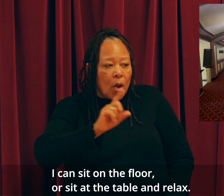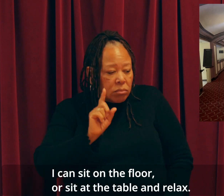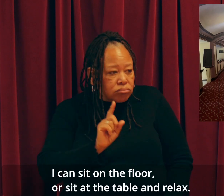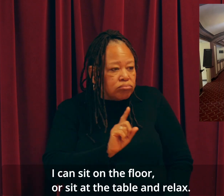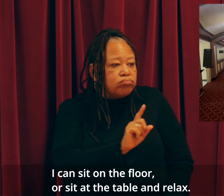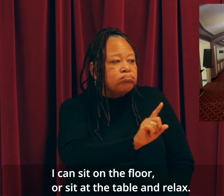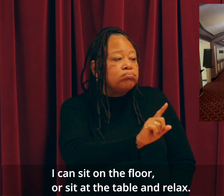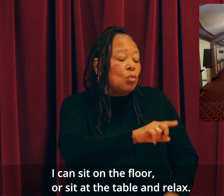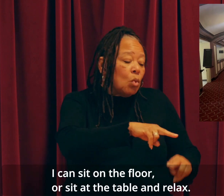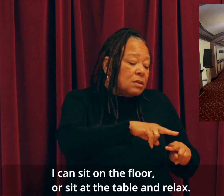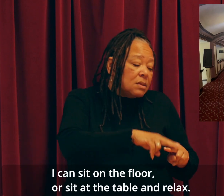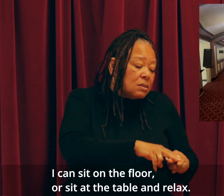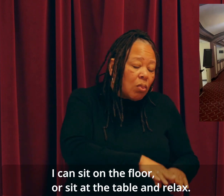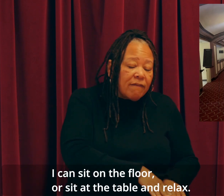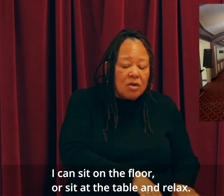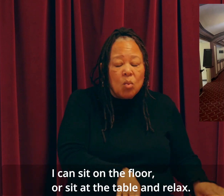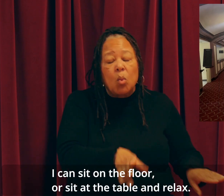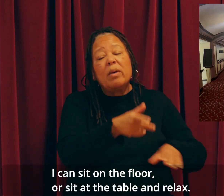I can sit on the floor or sit at the table and relax.